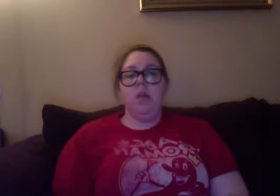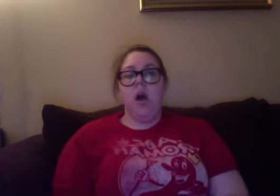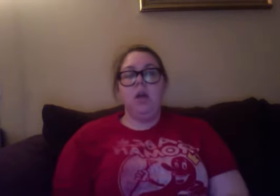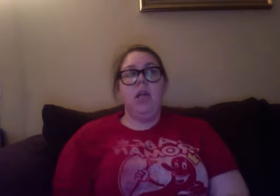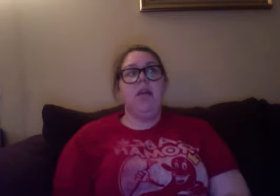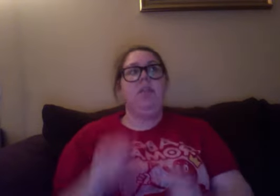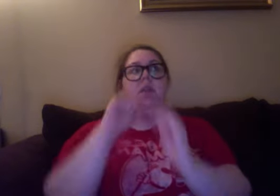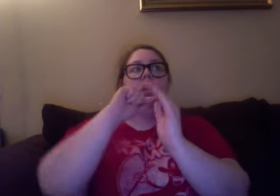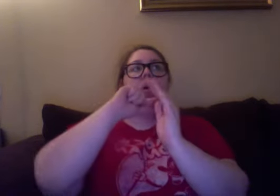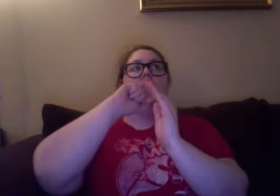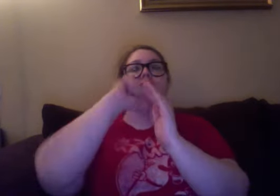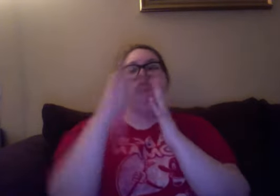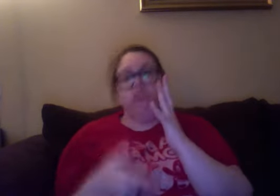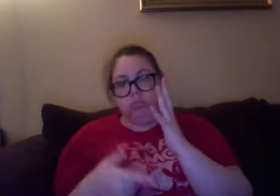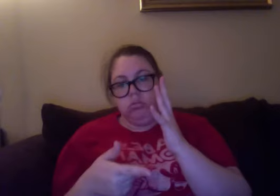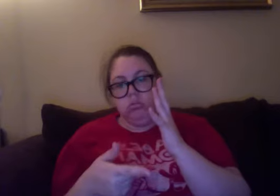long list,